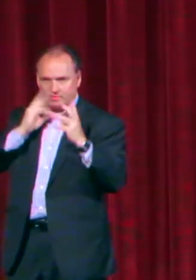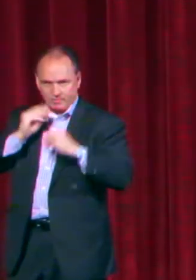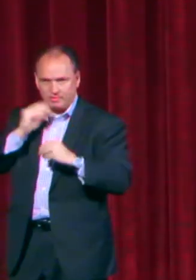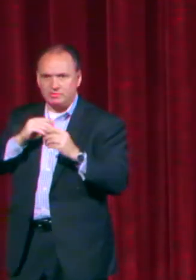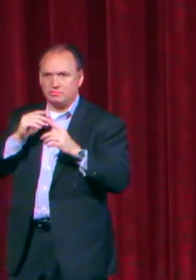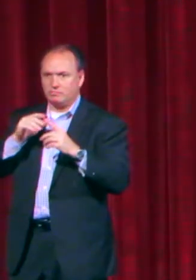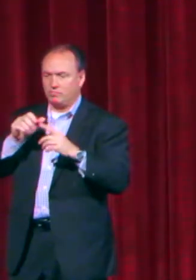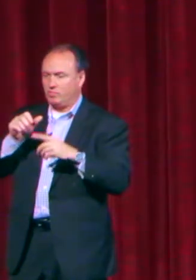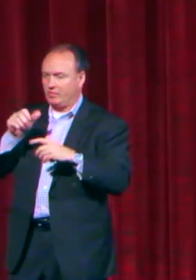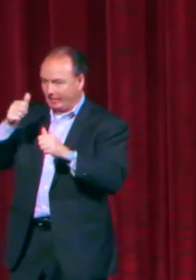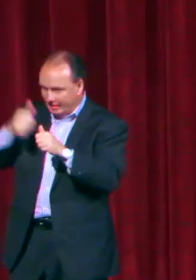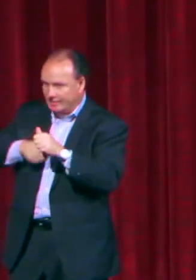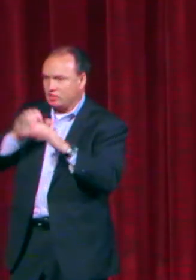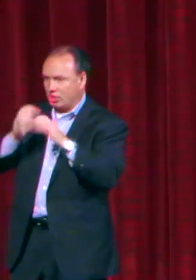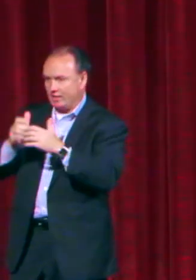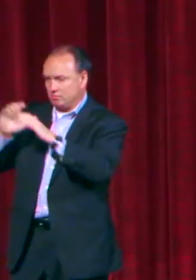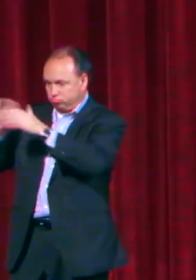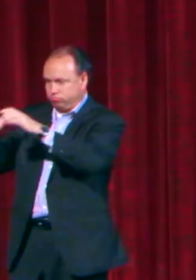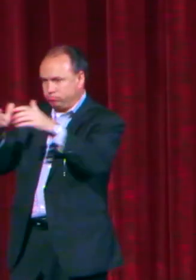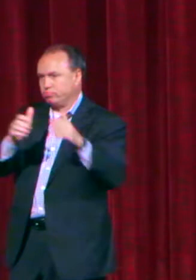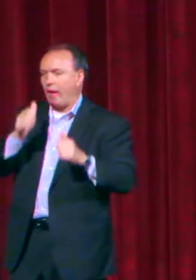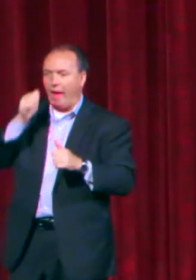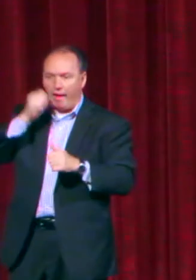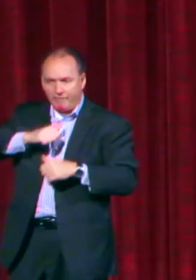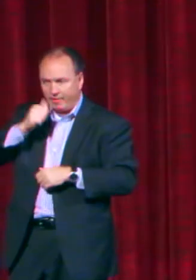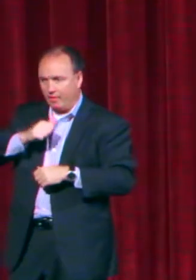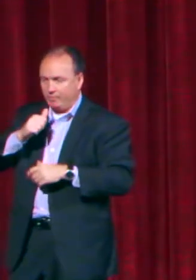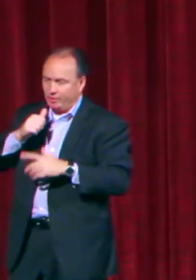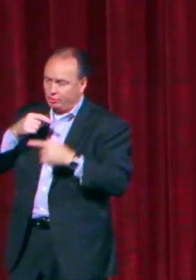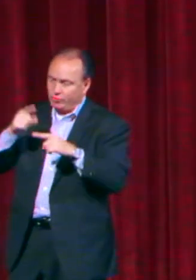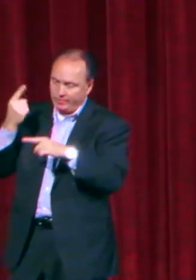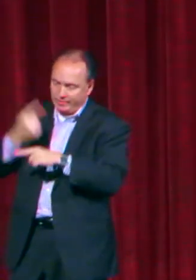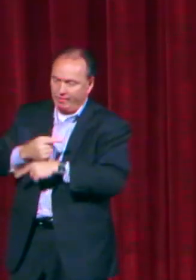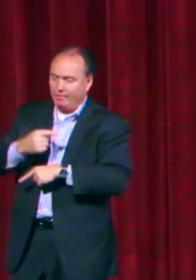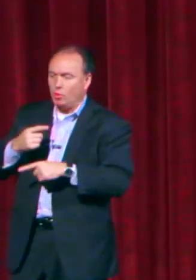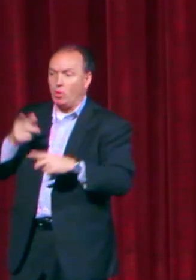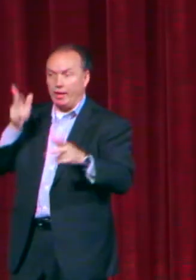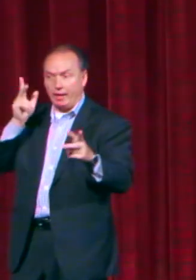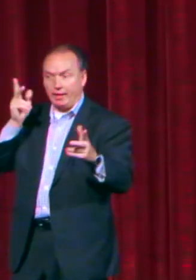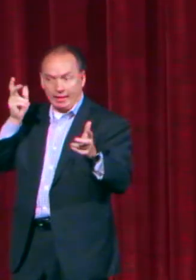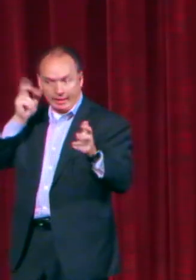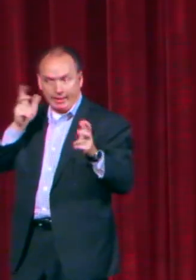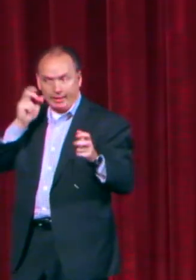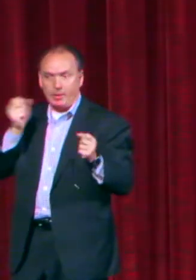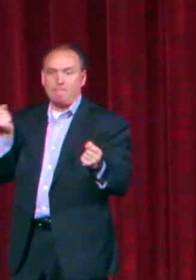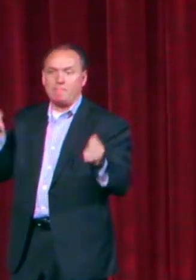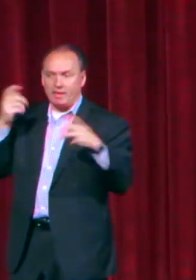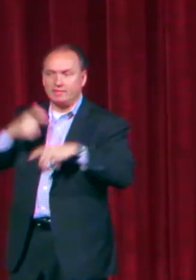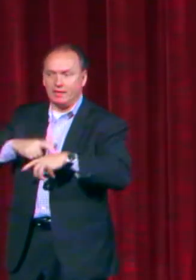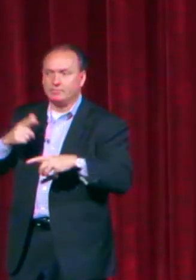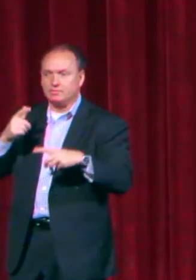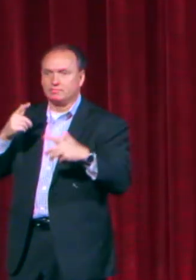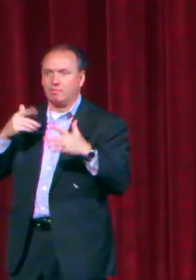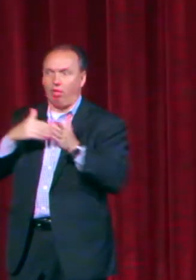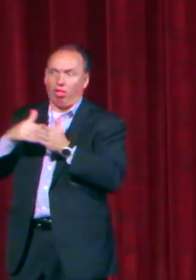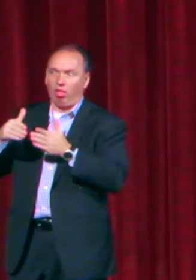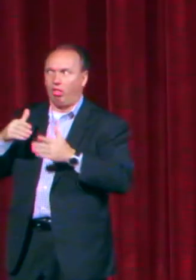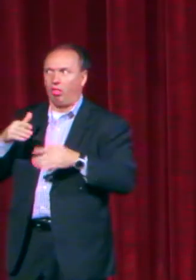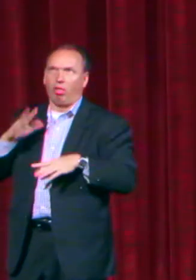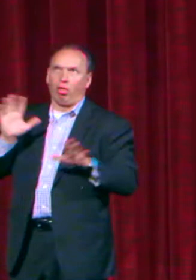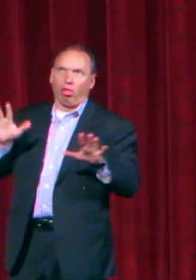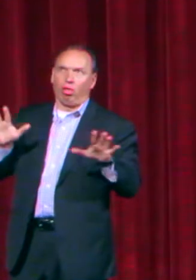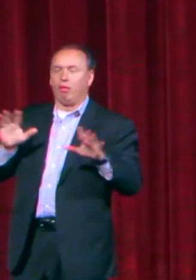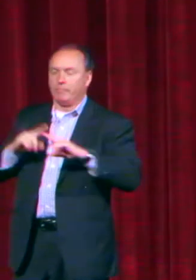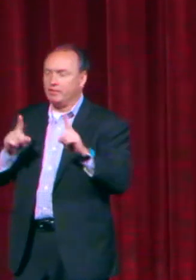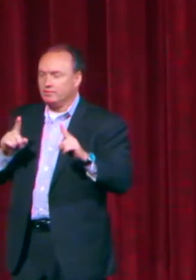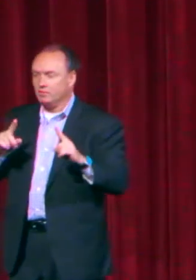this with every period, with every teacher. That way they're hearing it numerous times, and they're better informed this way. And we would